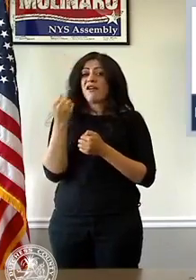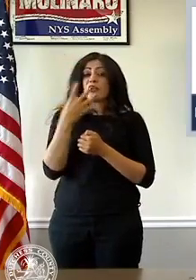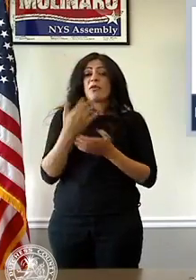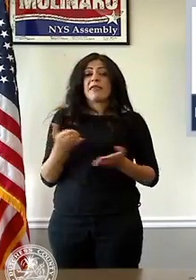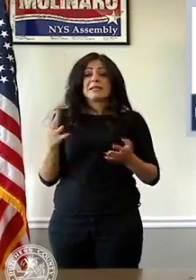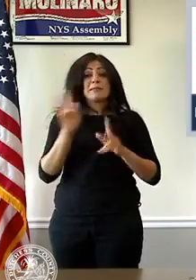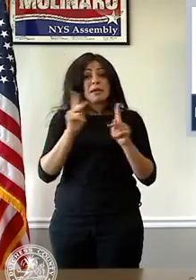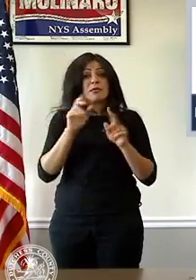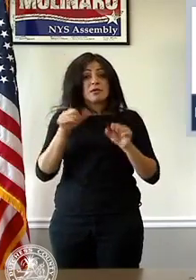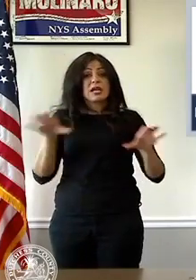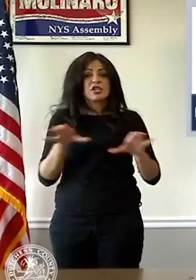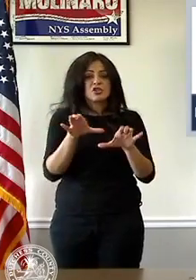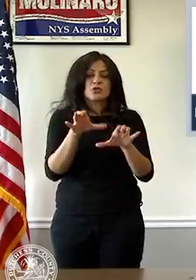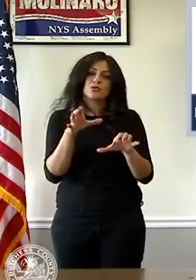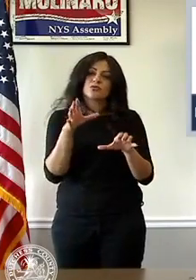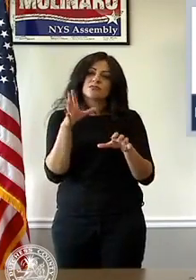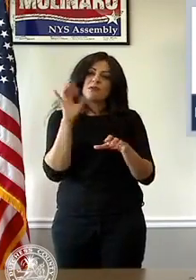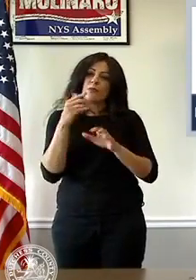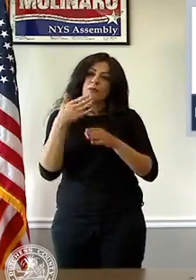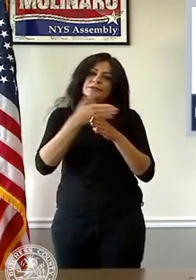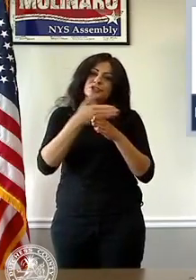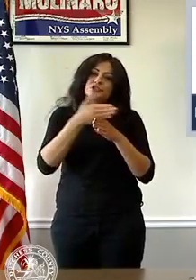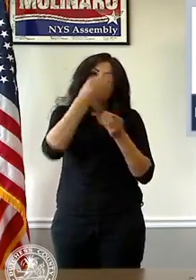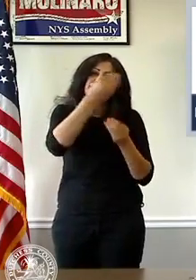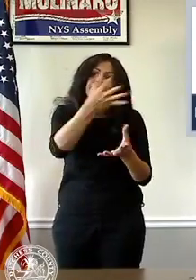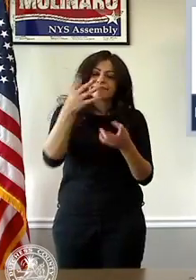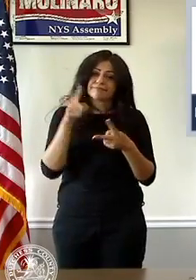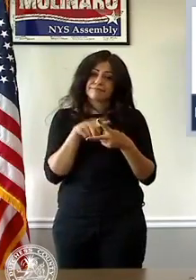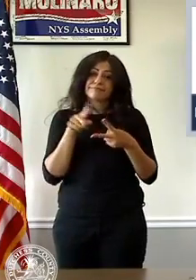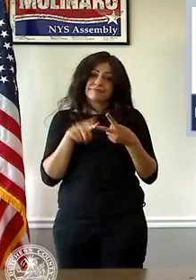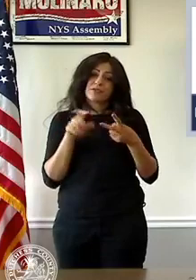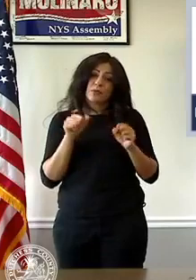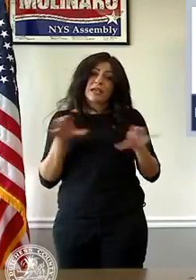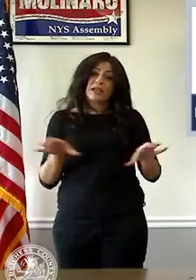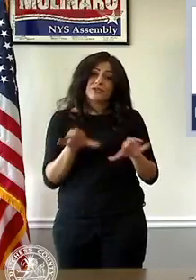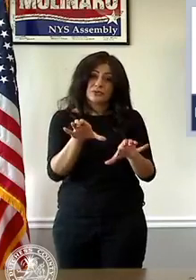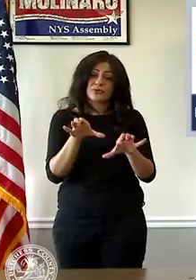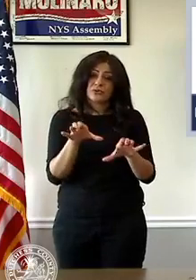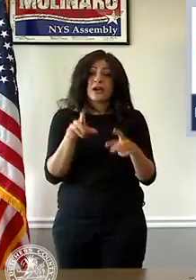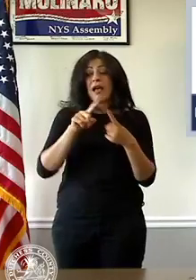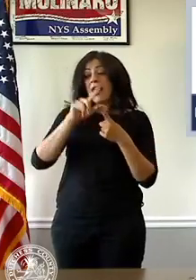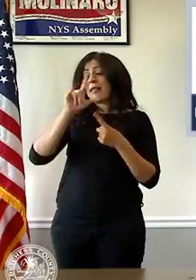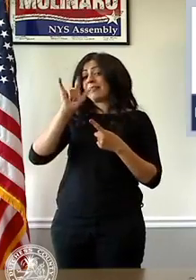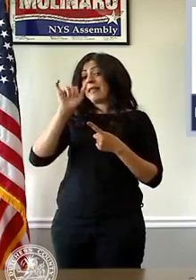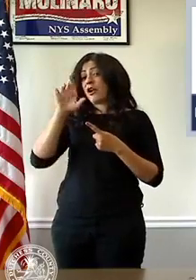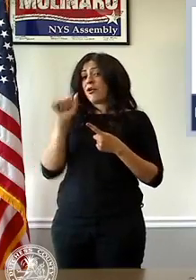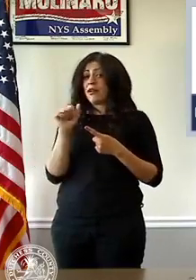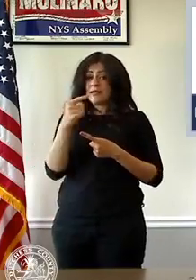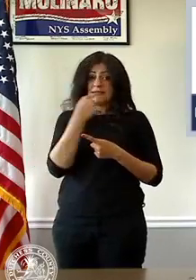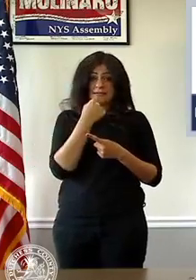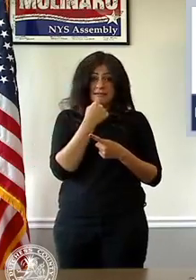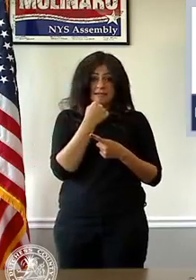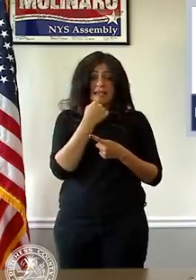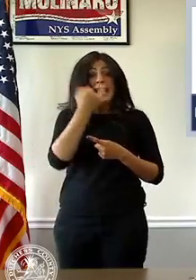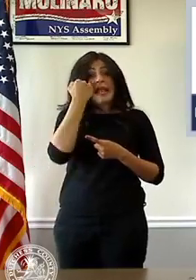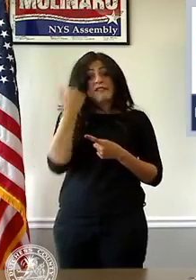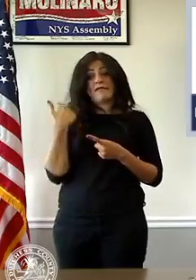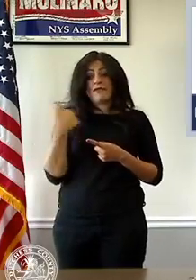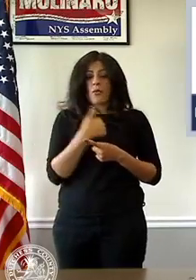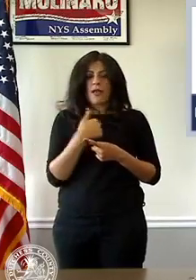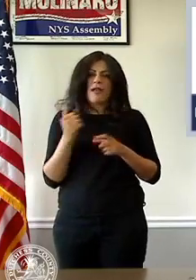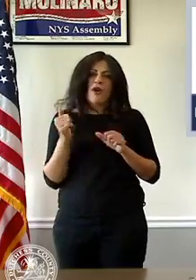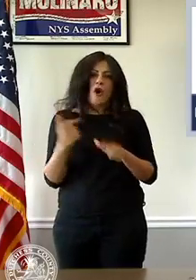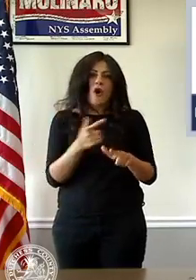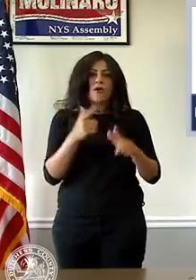do, and I want to leave you with the two things that we can do. Lyra said that if we all